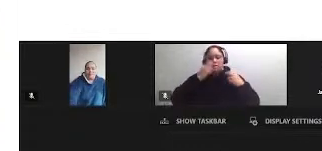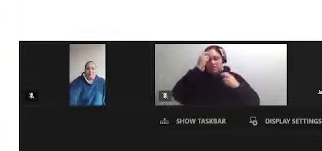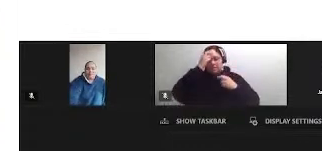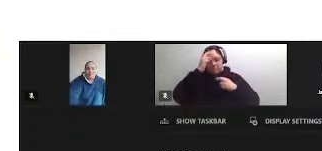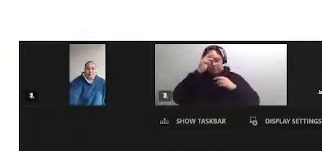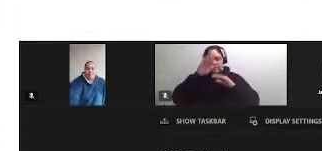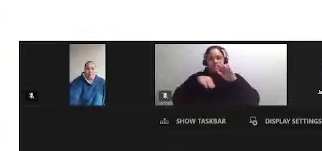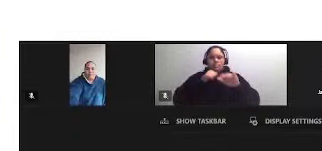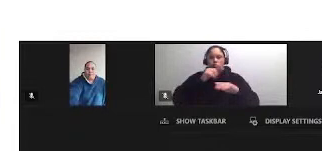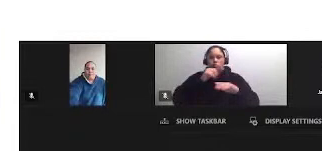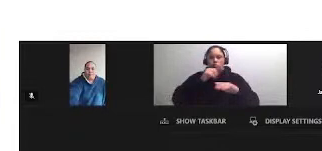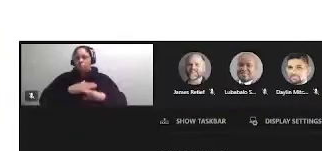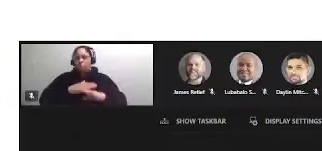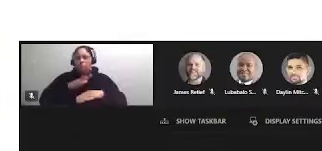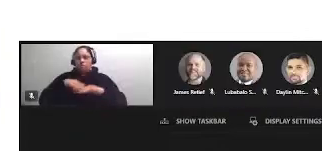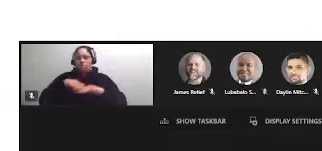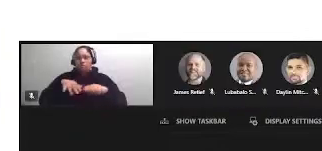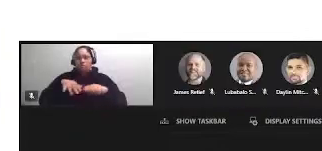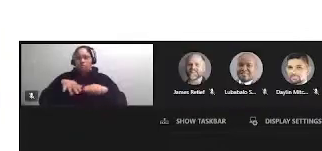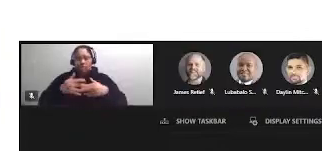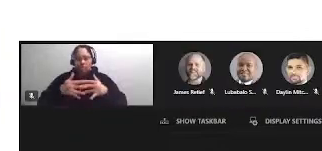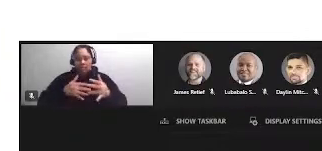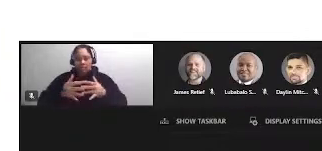prevent fruitless